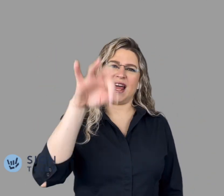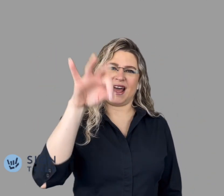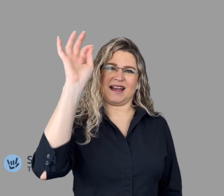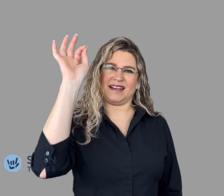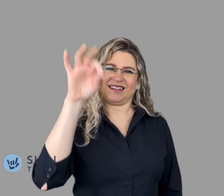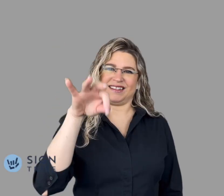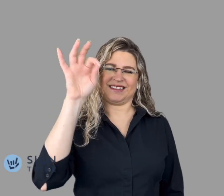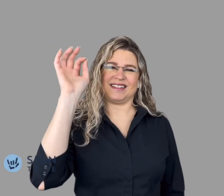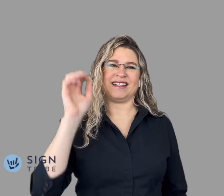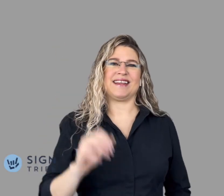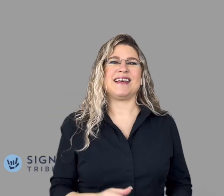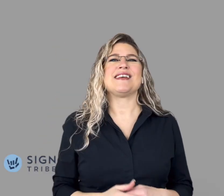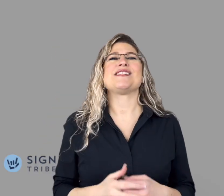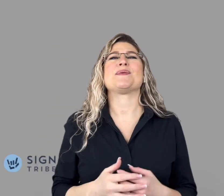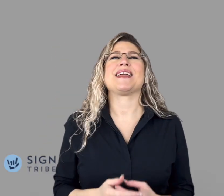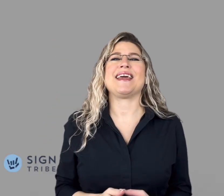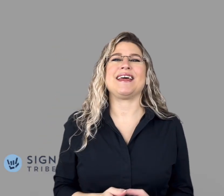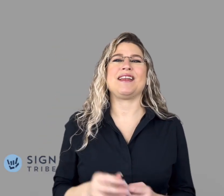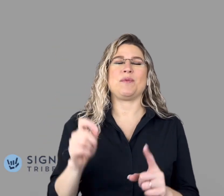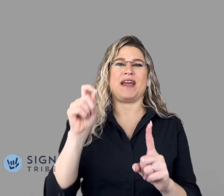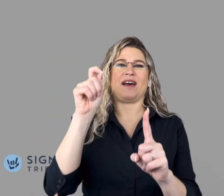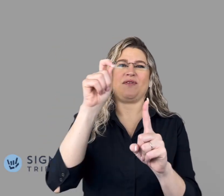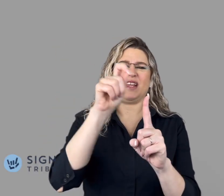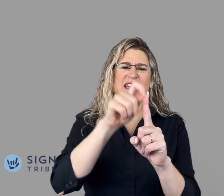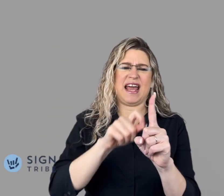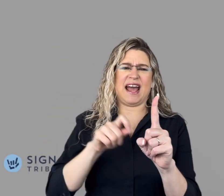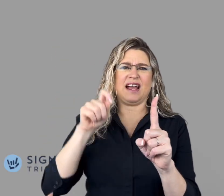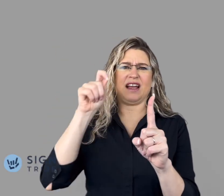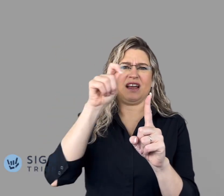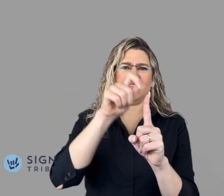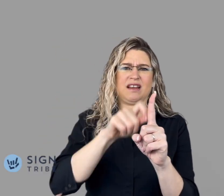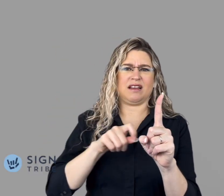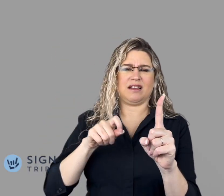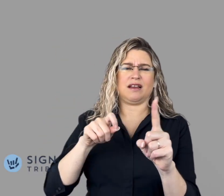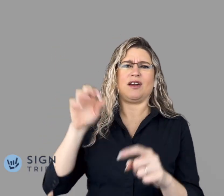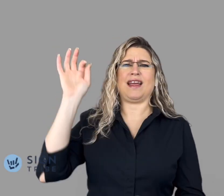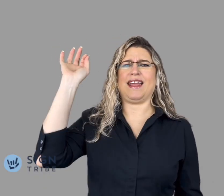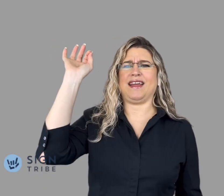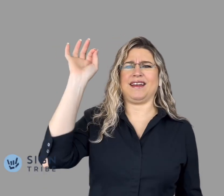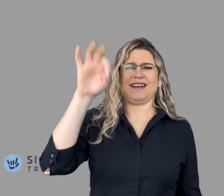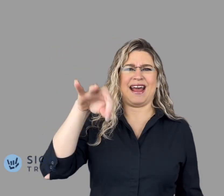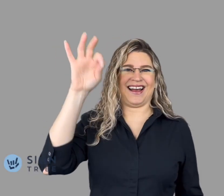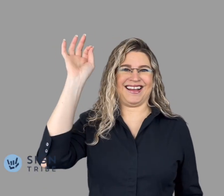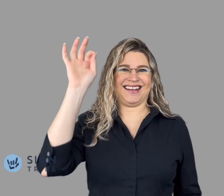Nag. So again, we have nag and nag.